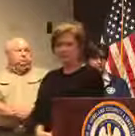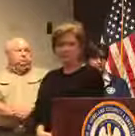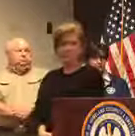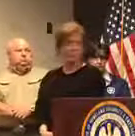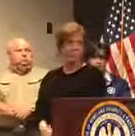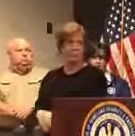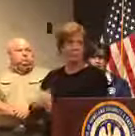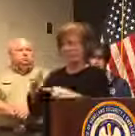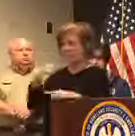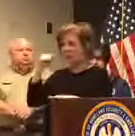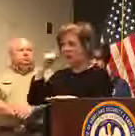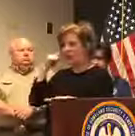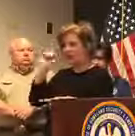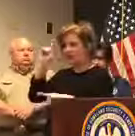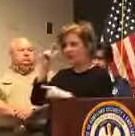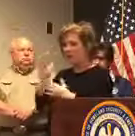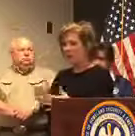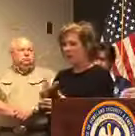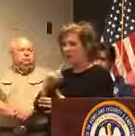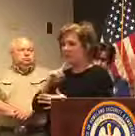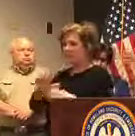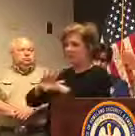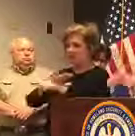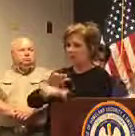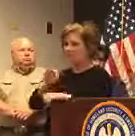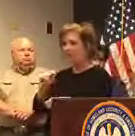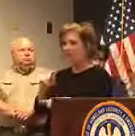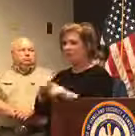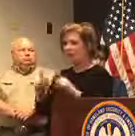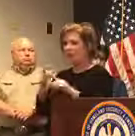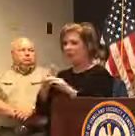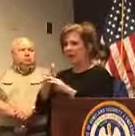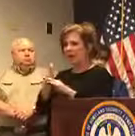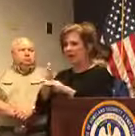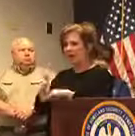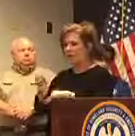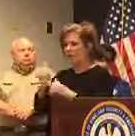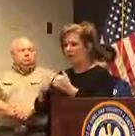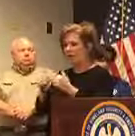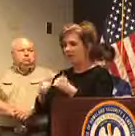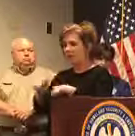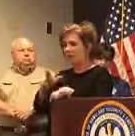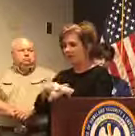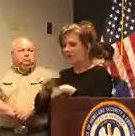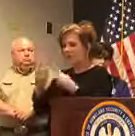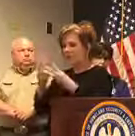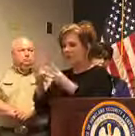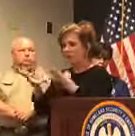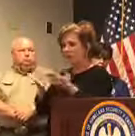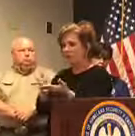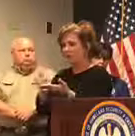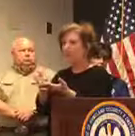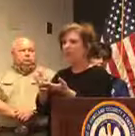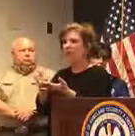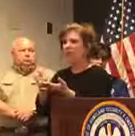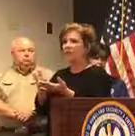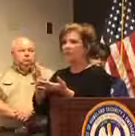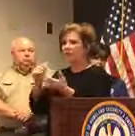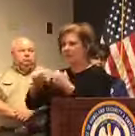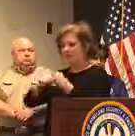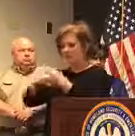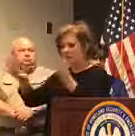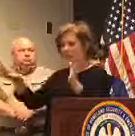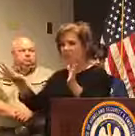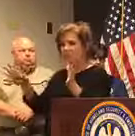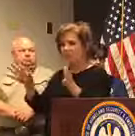So I think the governor pretty much covered it. But after every forecast that the National Weather Service issues, CPRA, in conjunction with